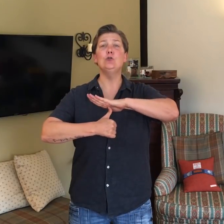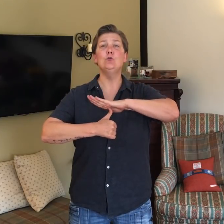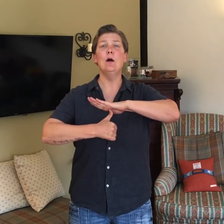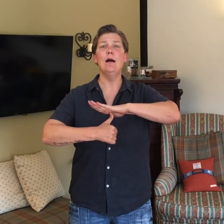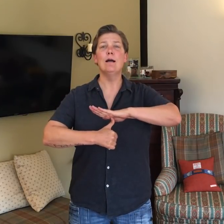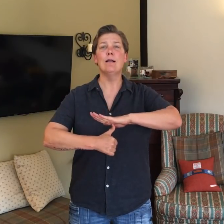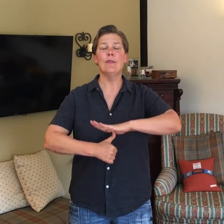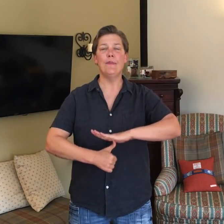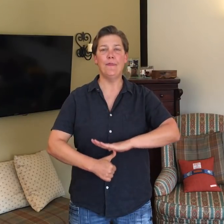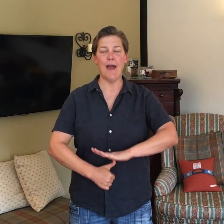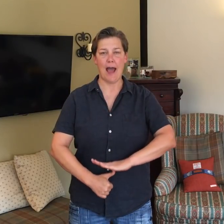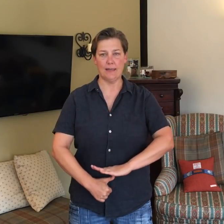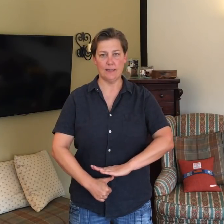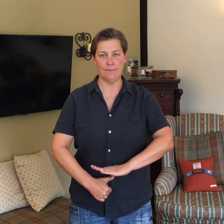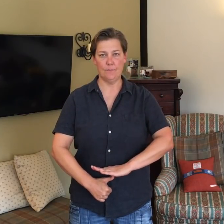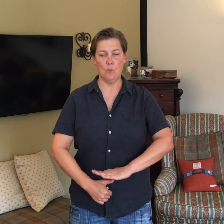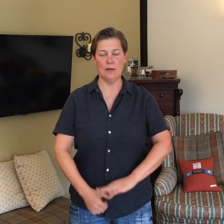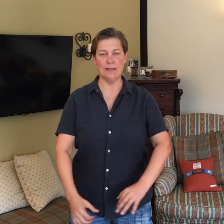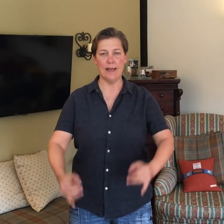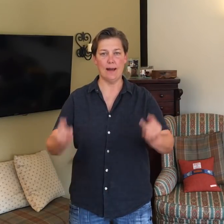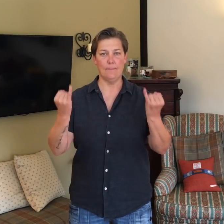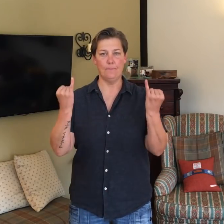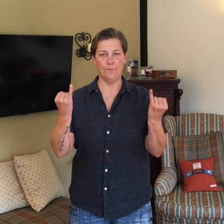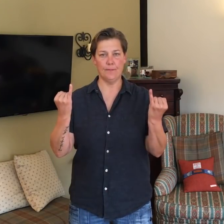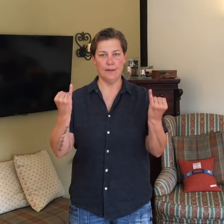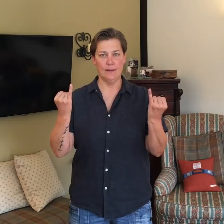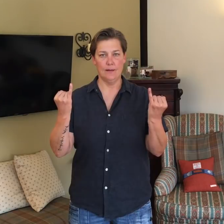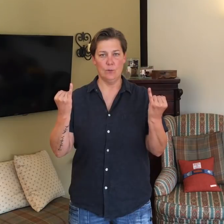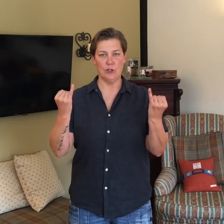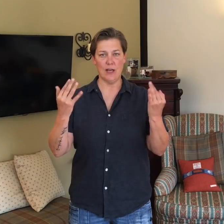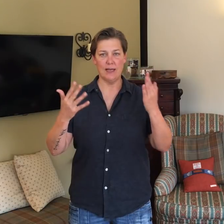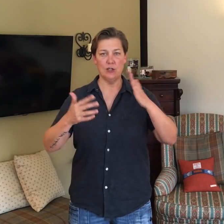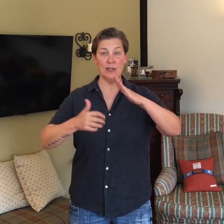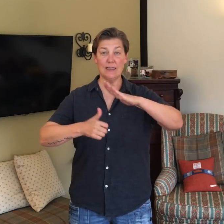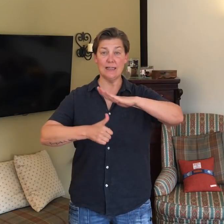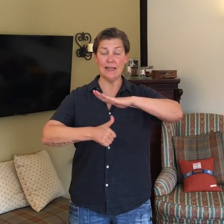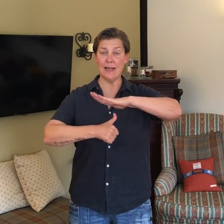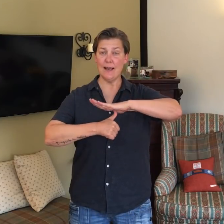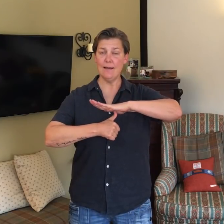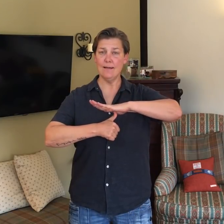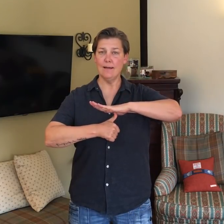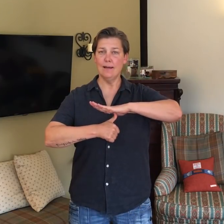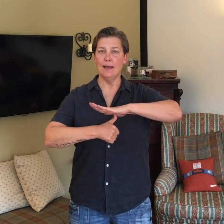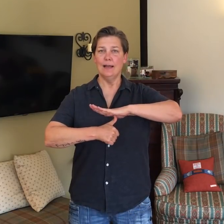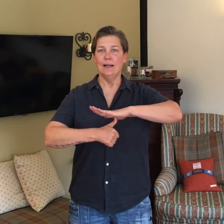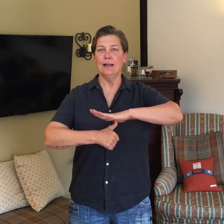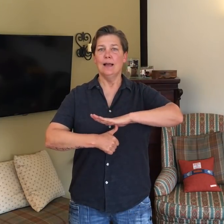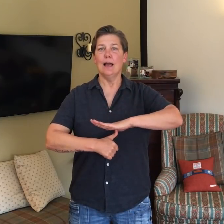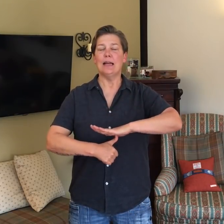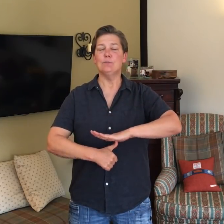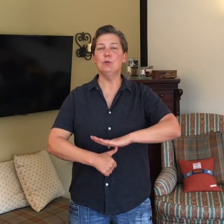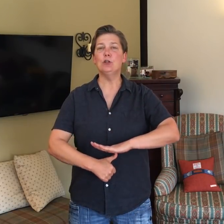do that. Once again, we're changing to here and pushing